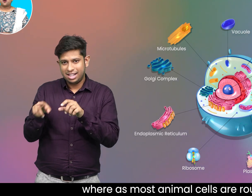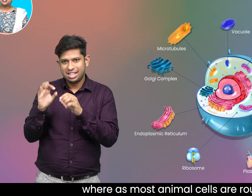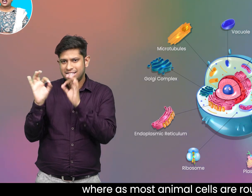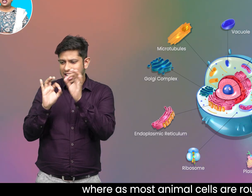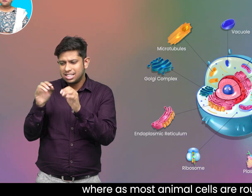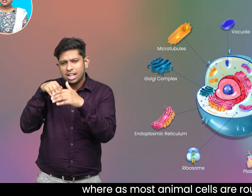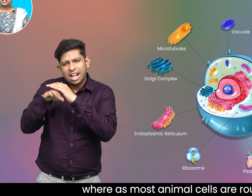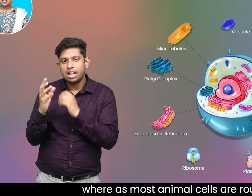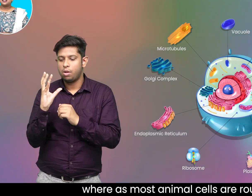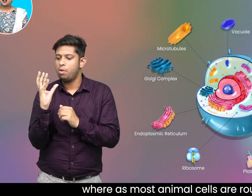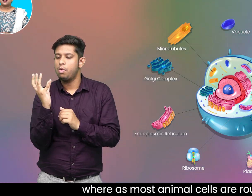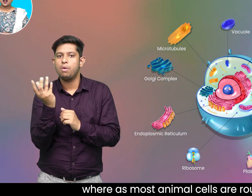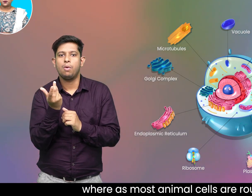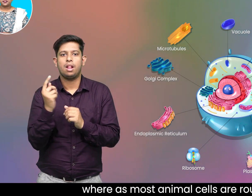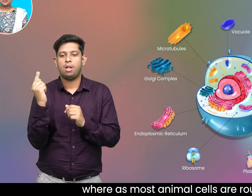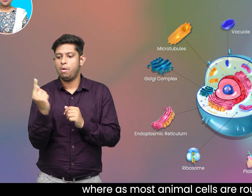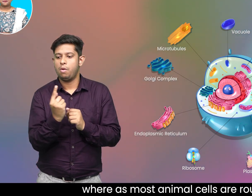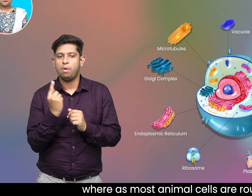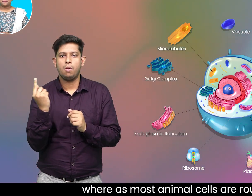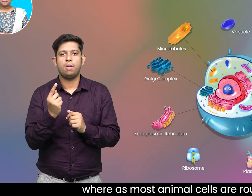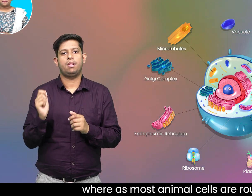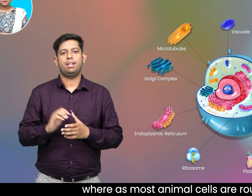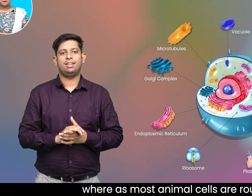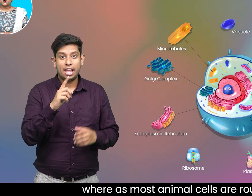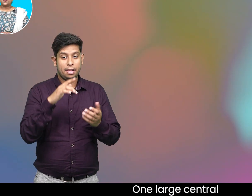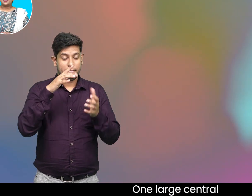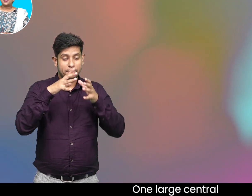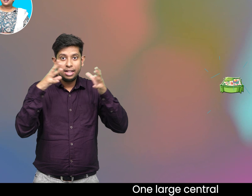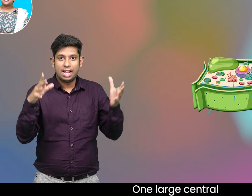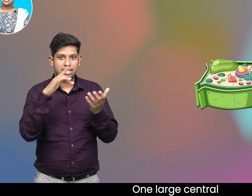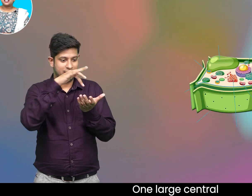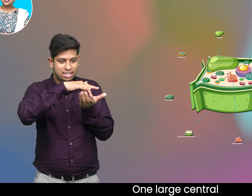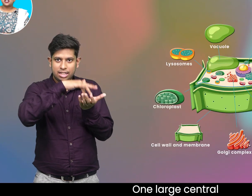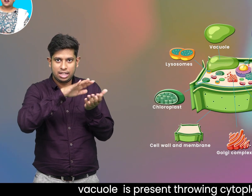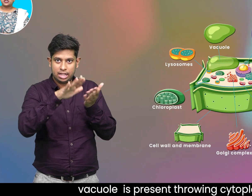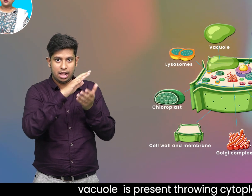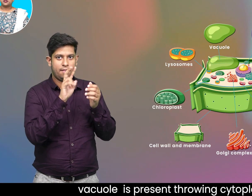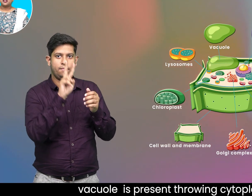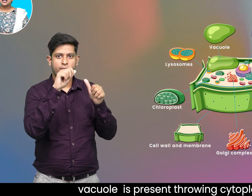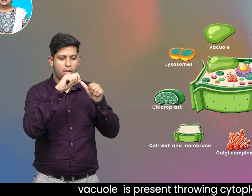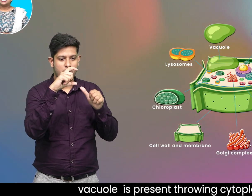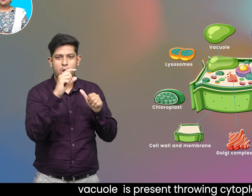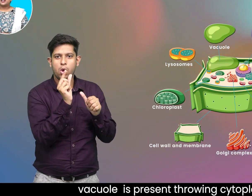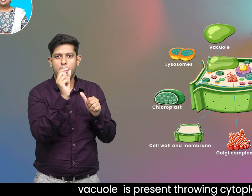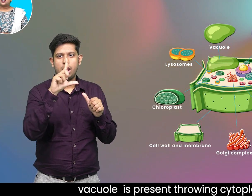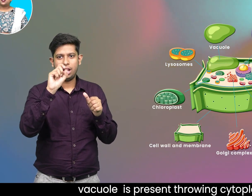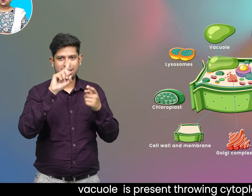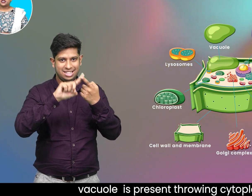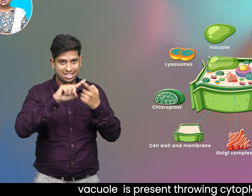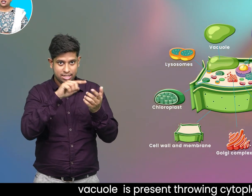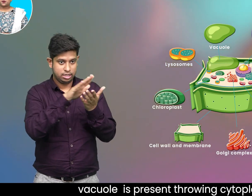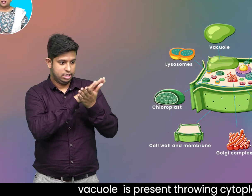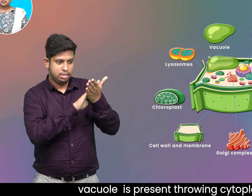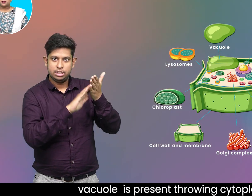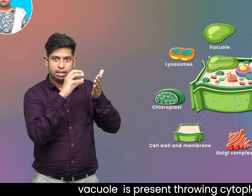whereas most animal cells are round. One large central vacuole is present